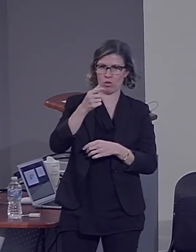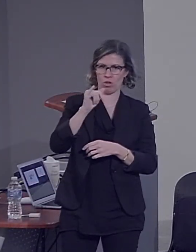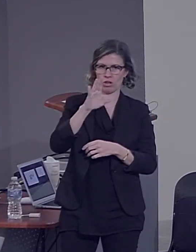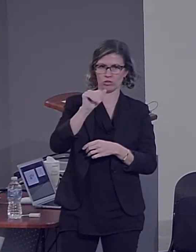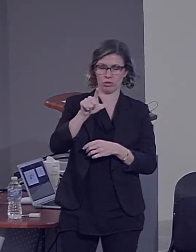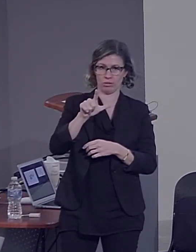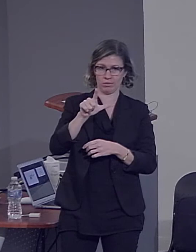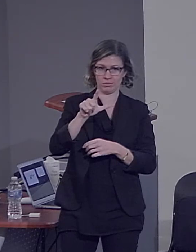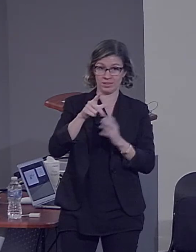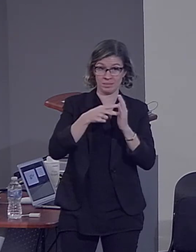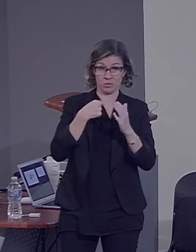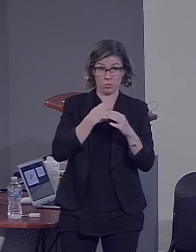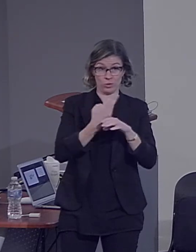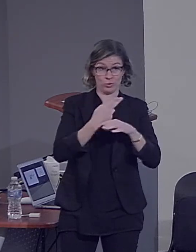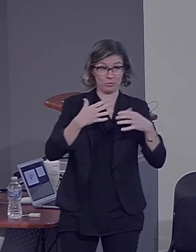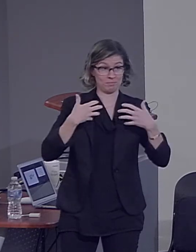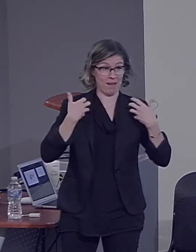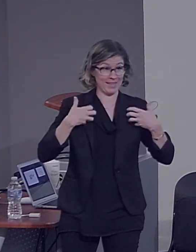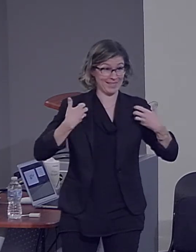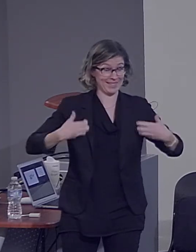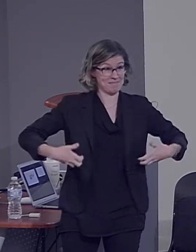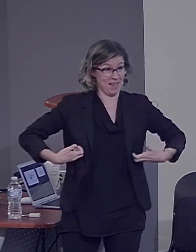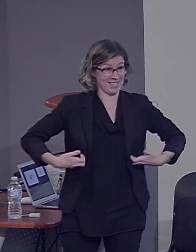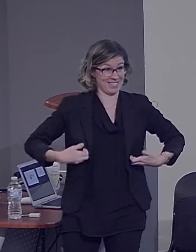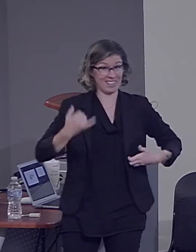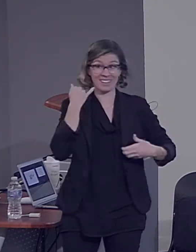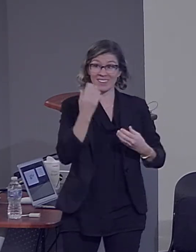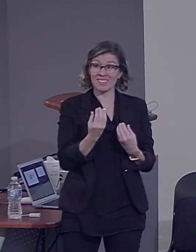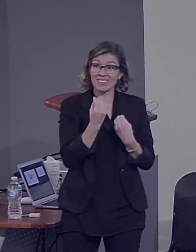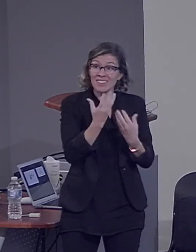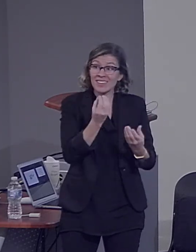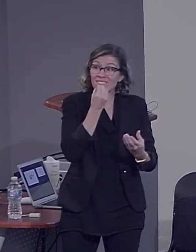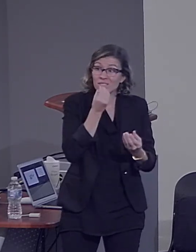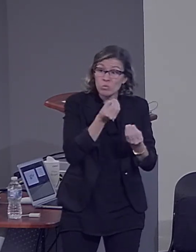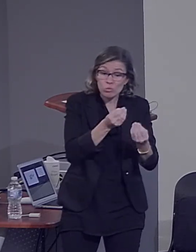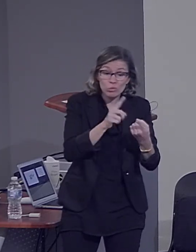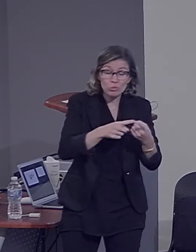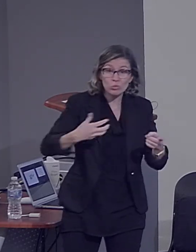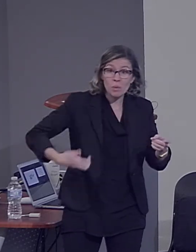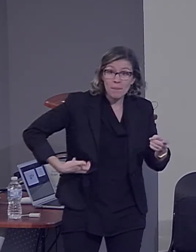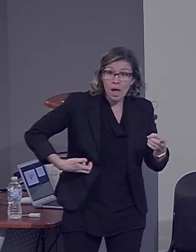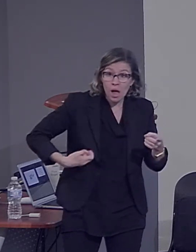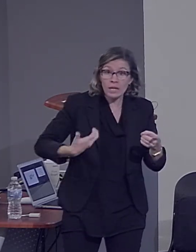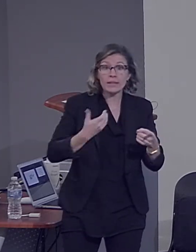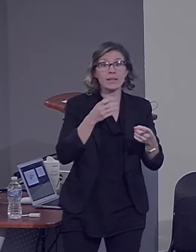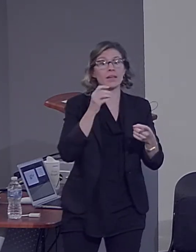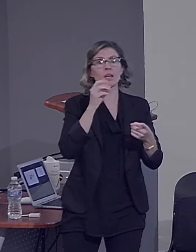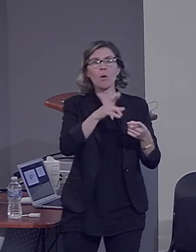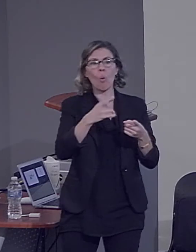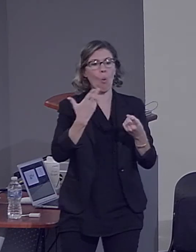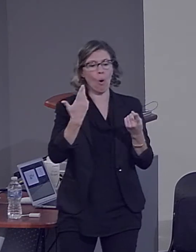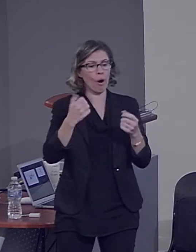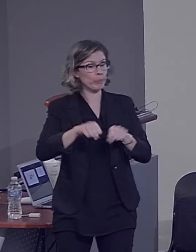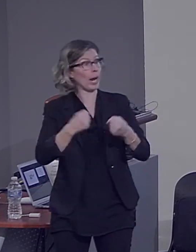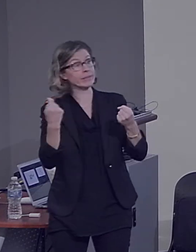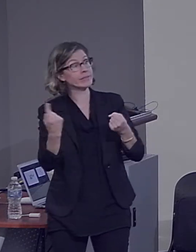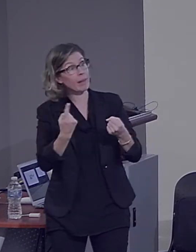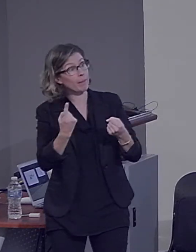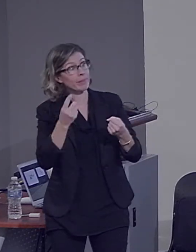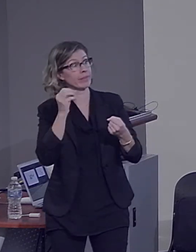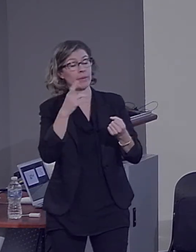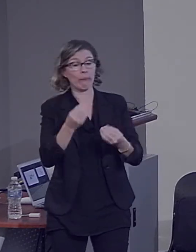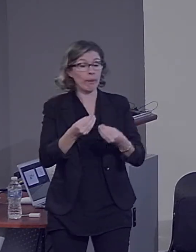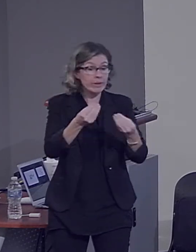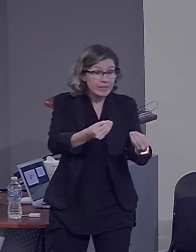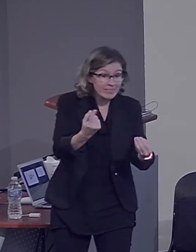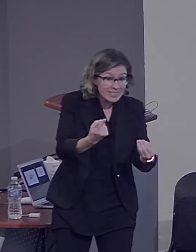the monkey does when we give food to her or break a thing or play with her.